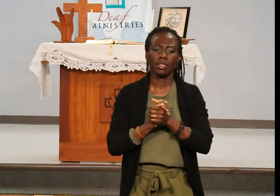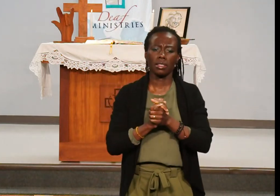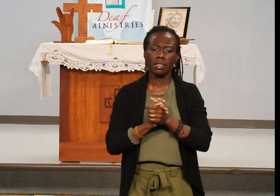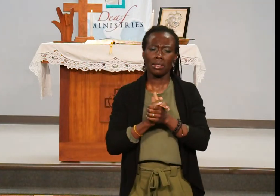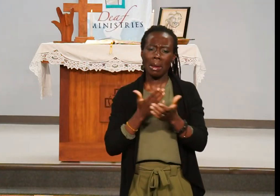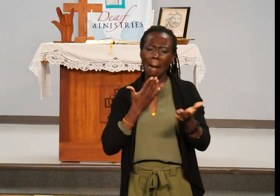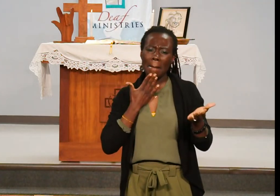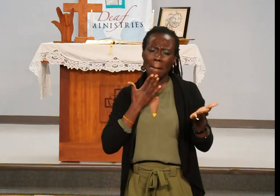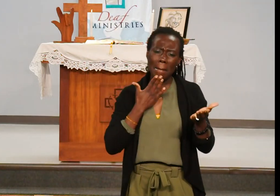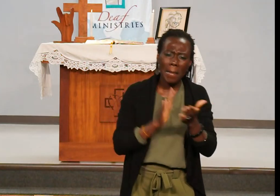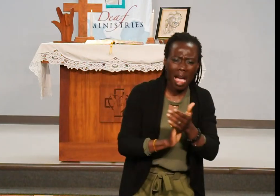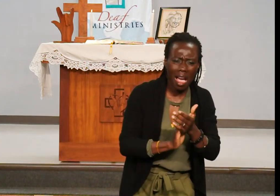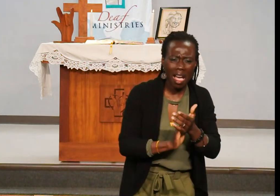Hallelujah.